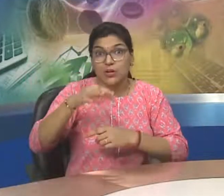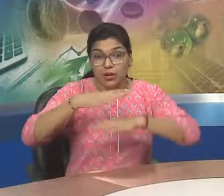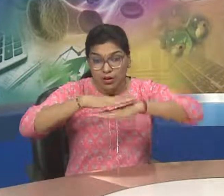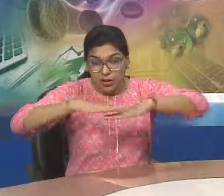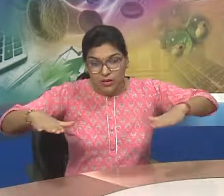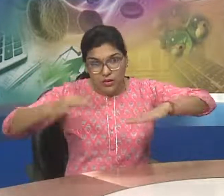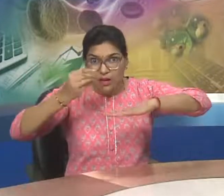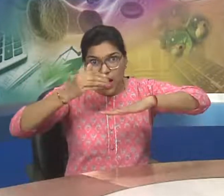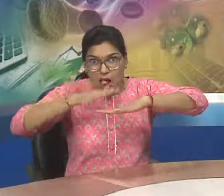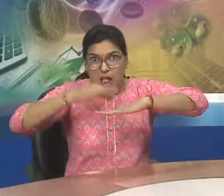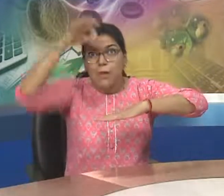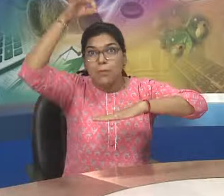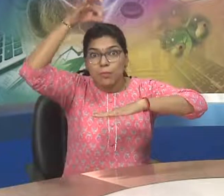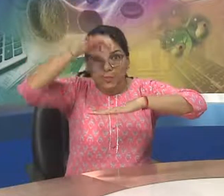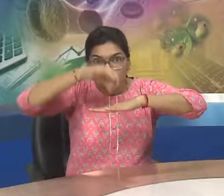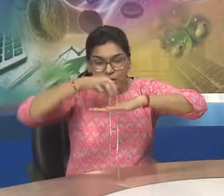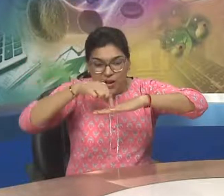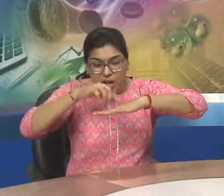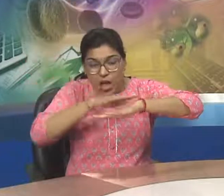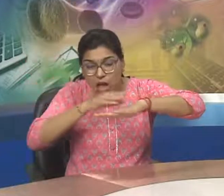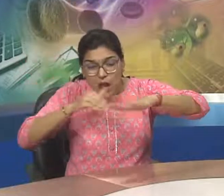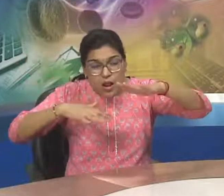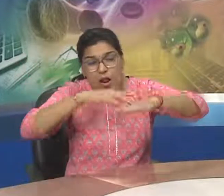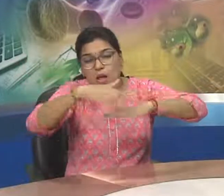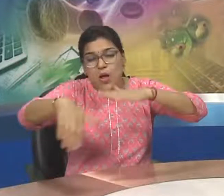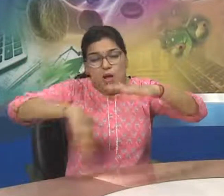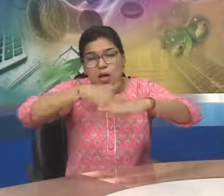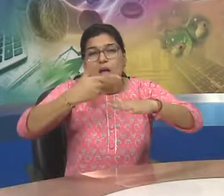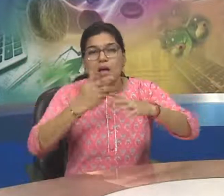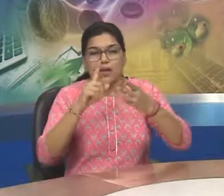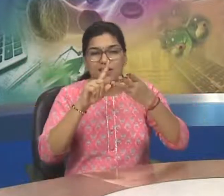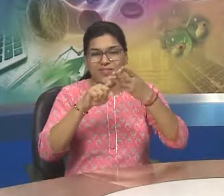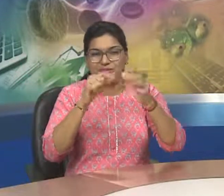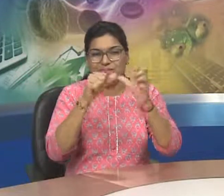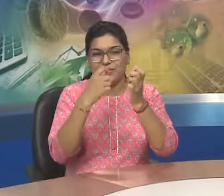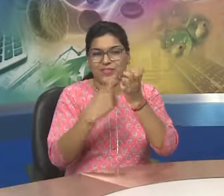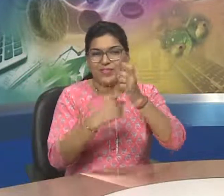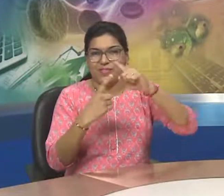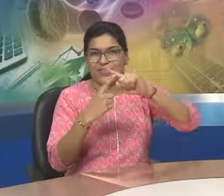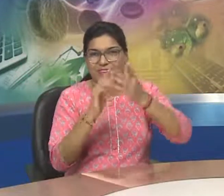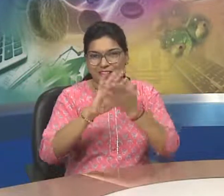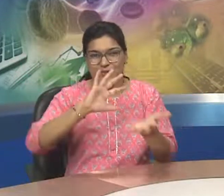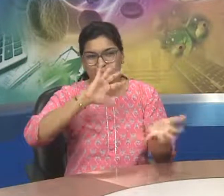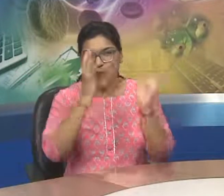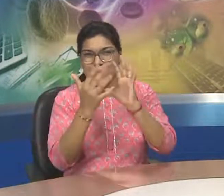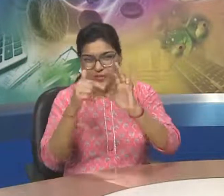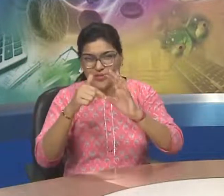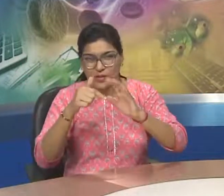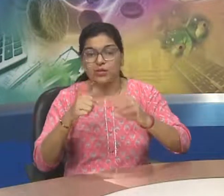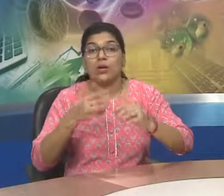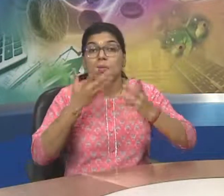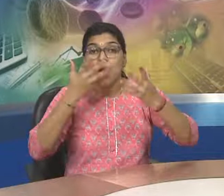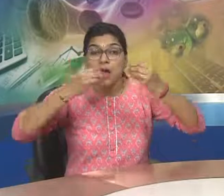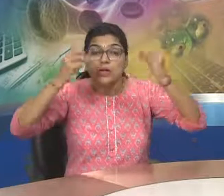The rain at first evaporated as soon as it hits the